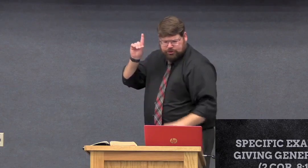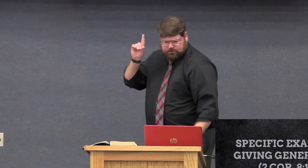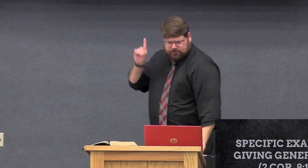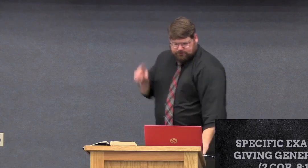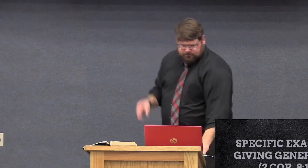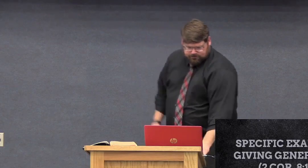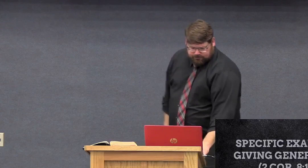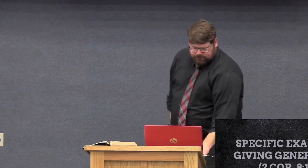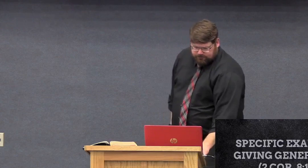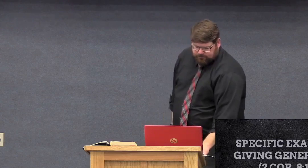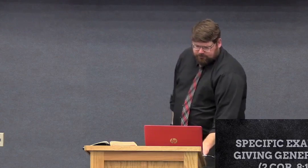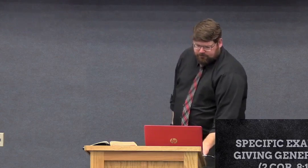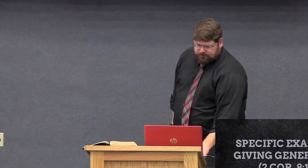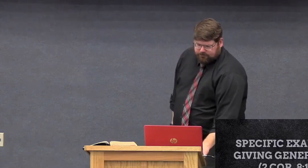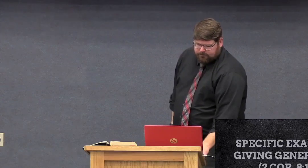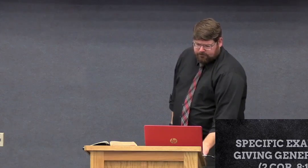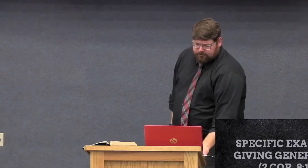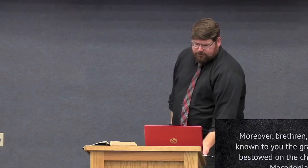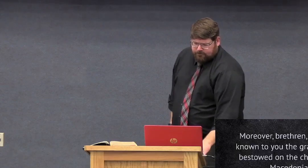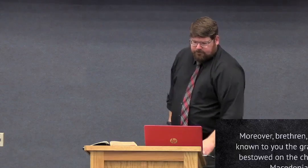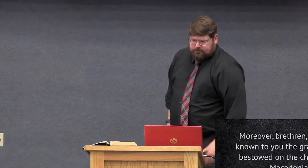And I'm going to read the verse to you.